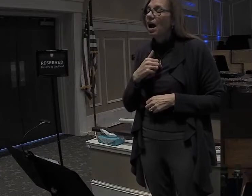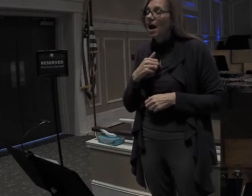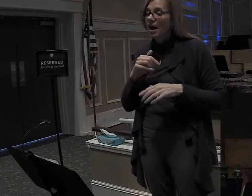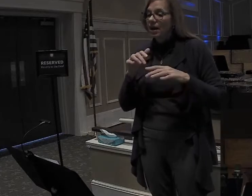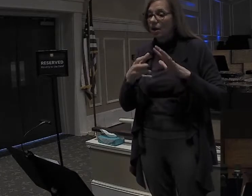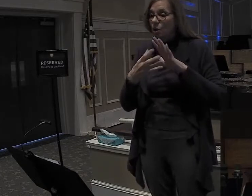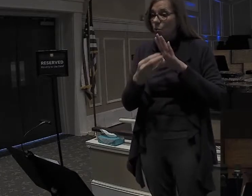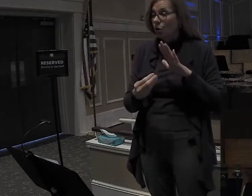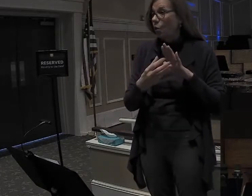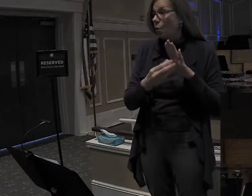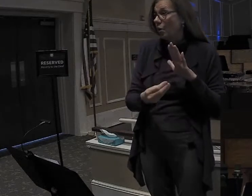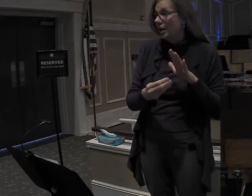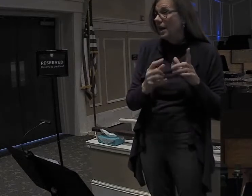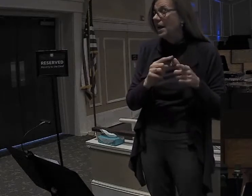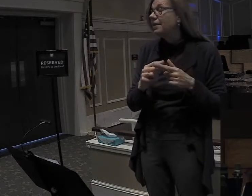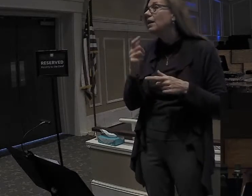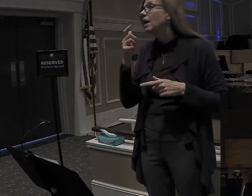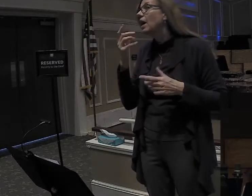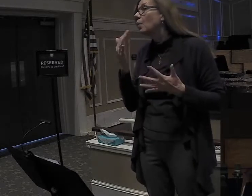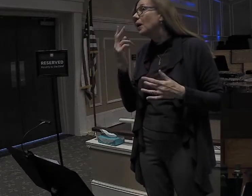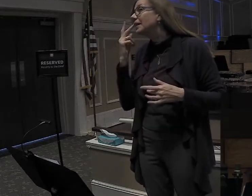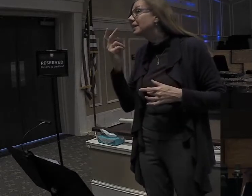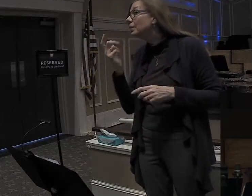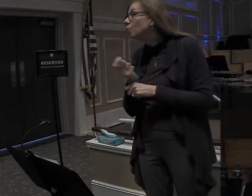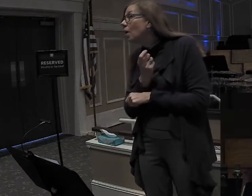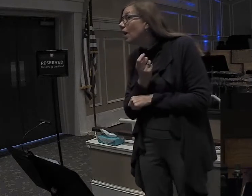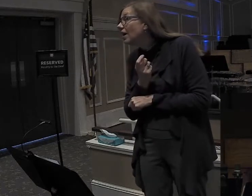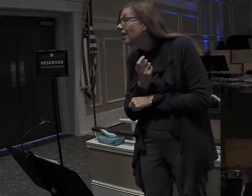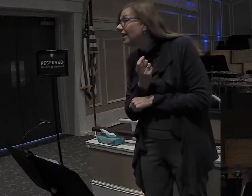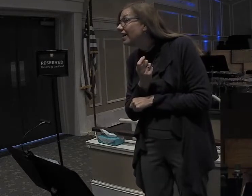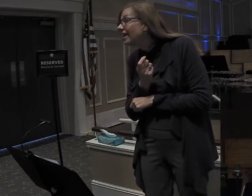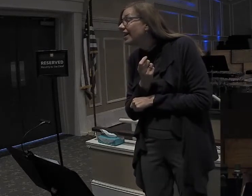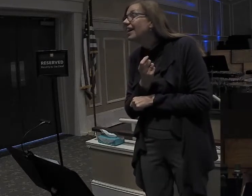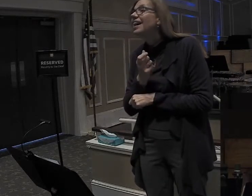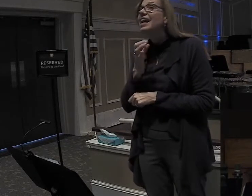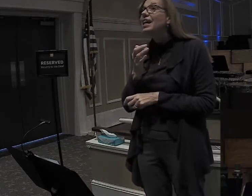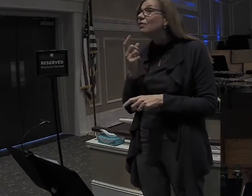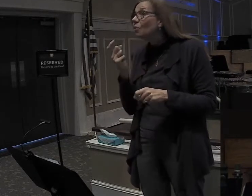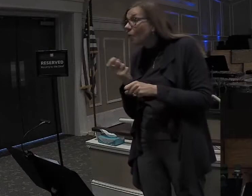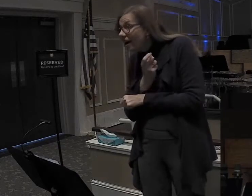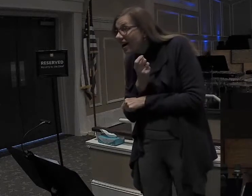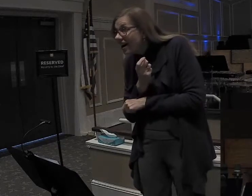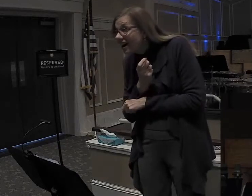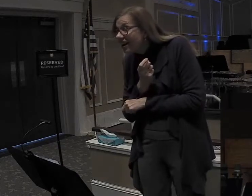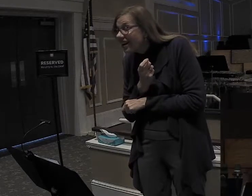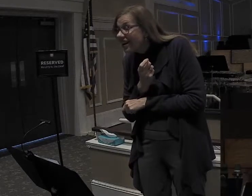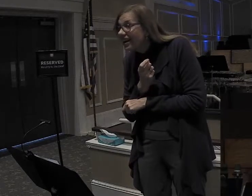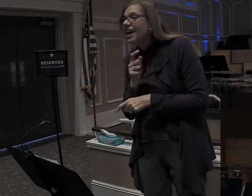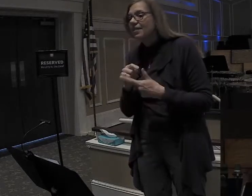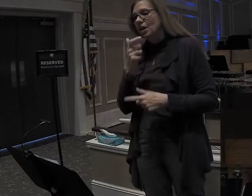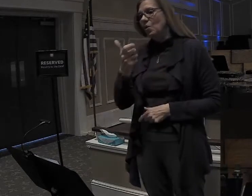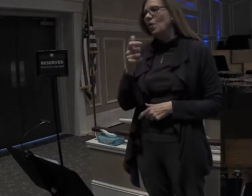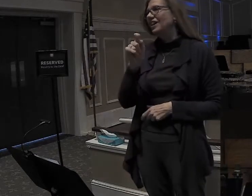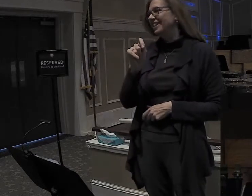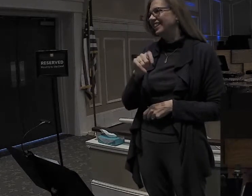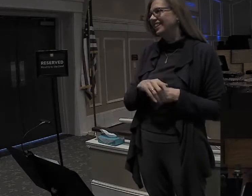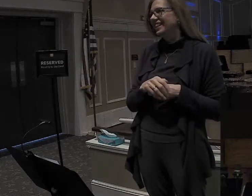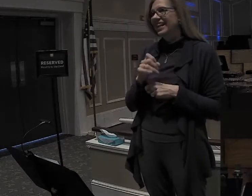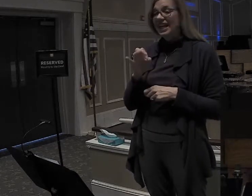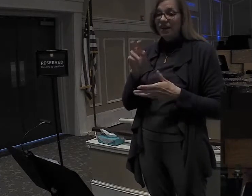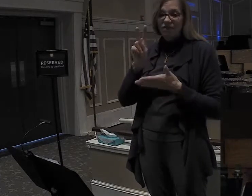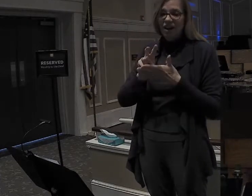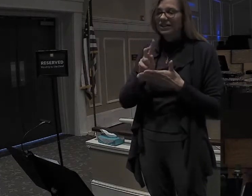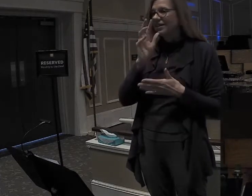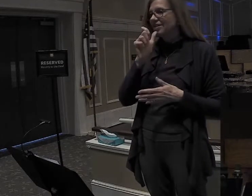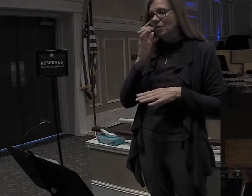it and then wait and see if we won. And if we won, then I watch it. If we lost, I don't even watch